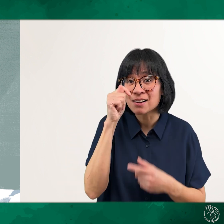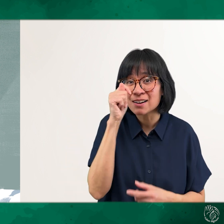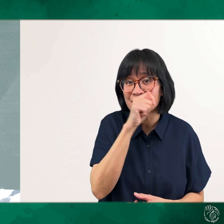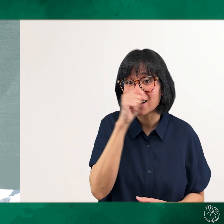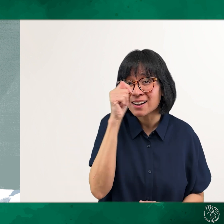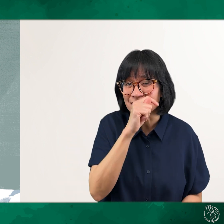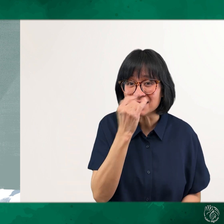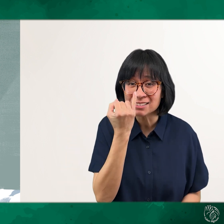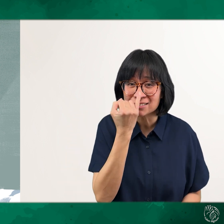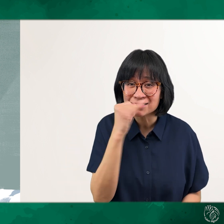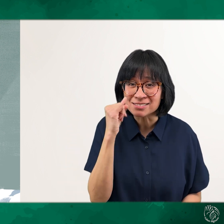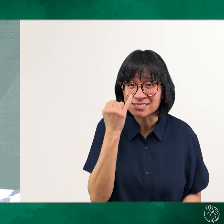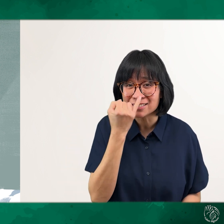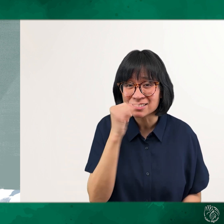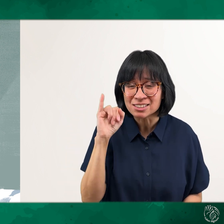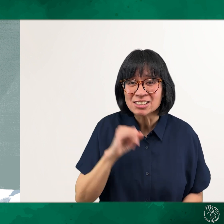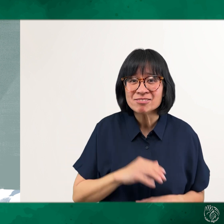in Tagalog and Ilocano.